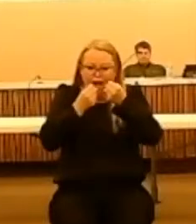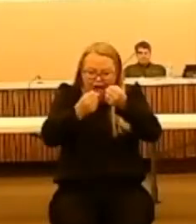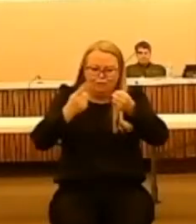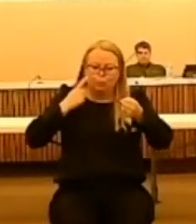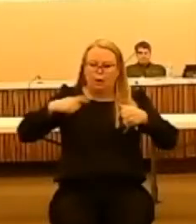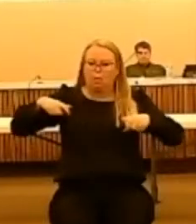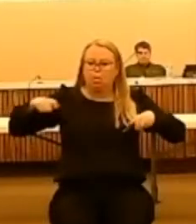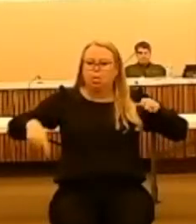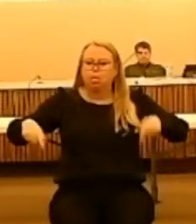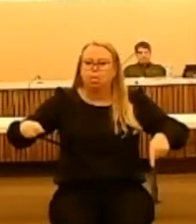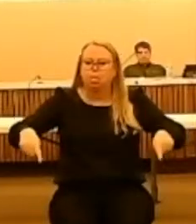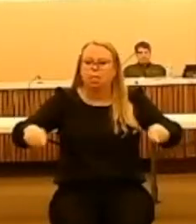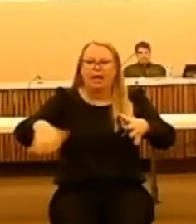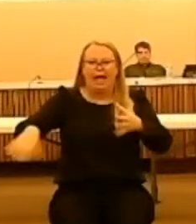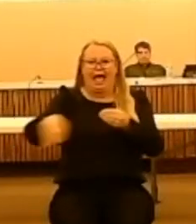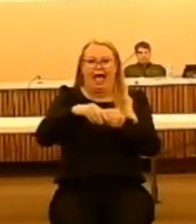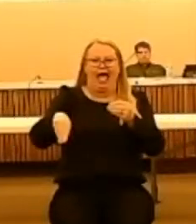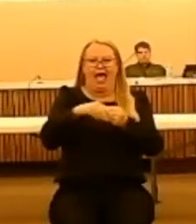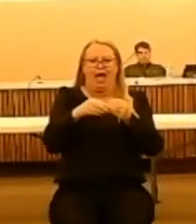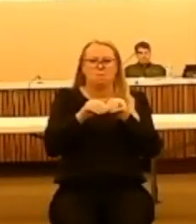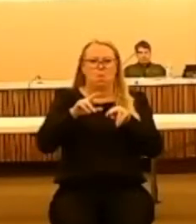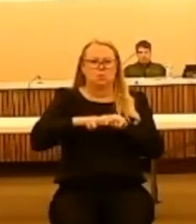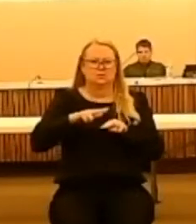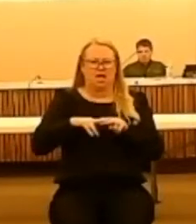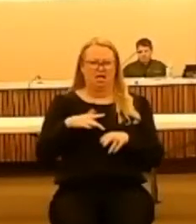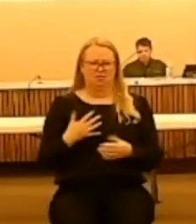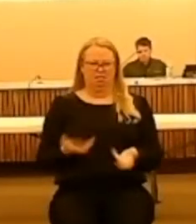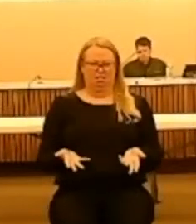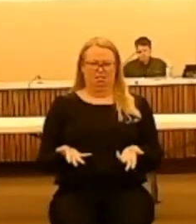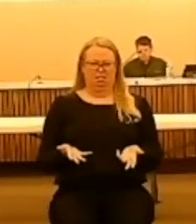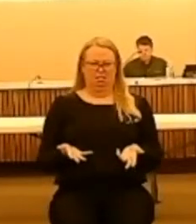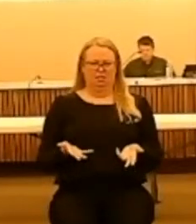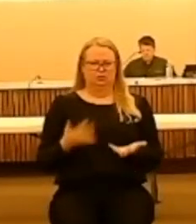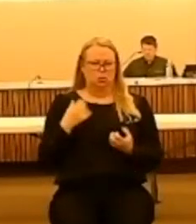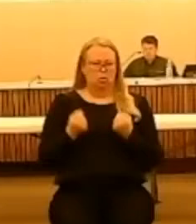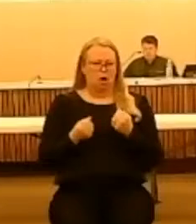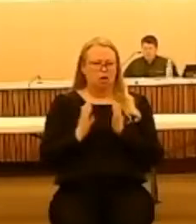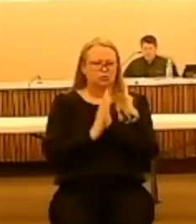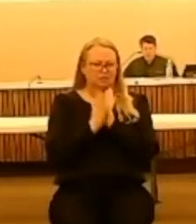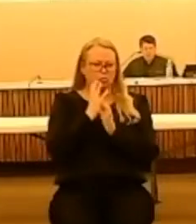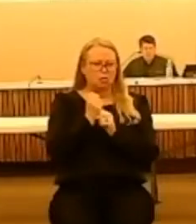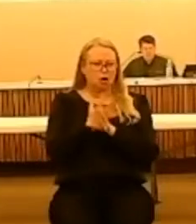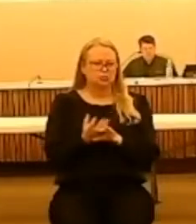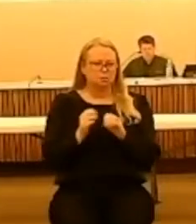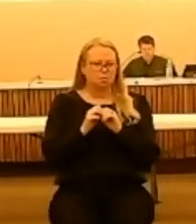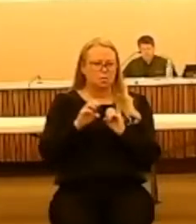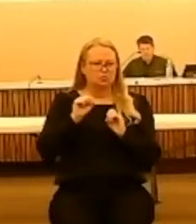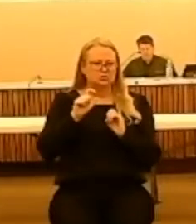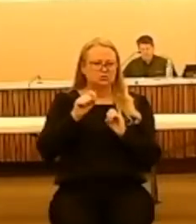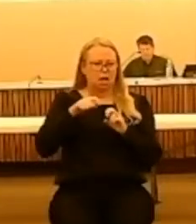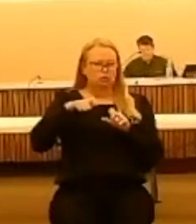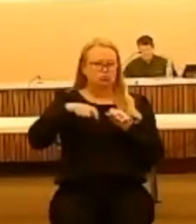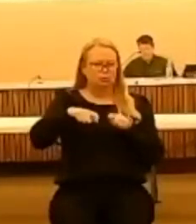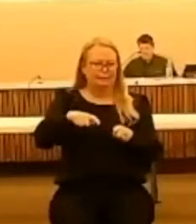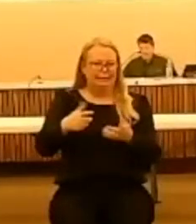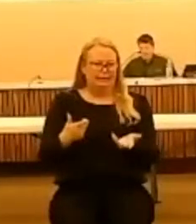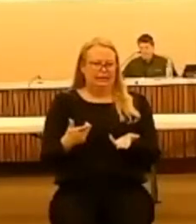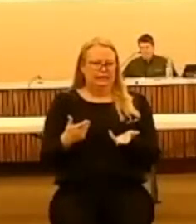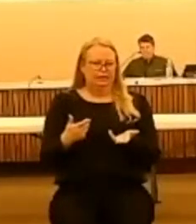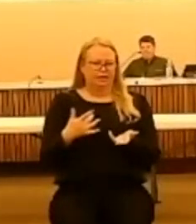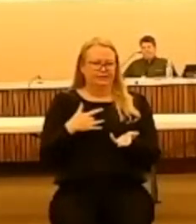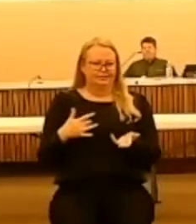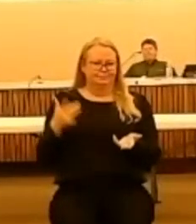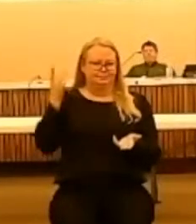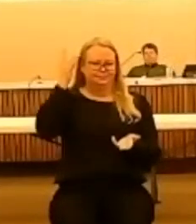but I think you still addressed that. Right. On East River Road and